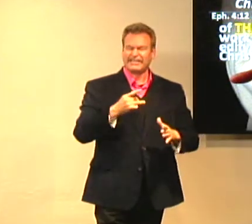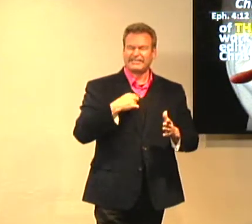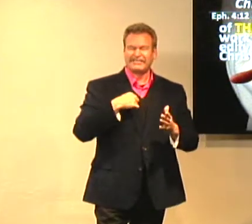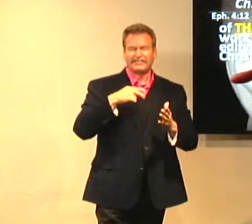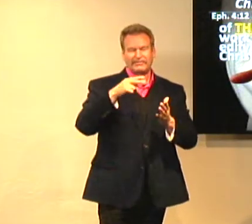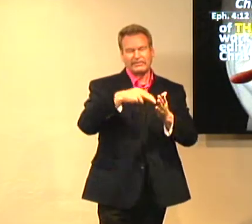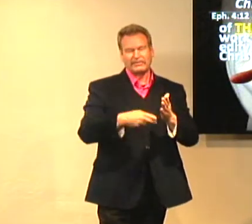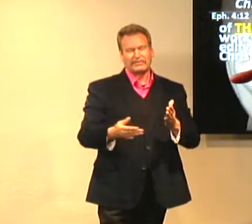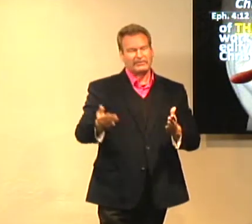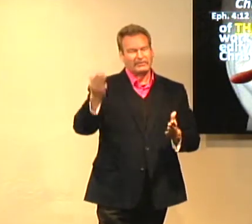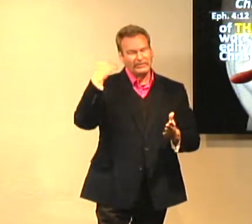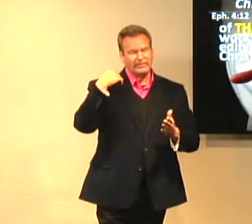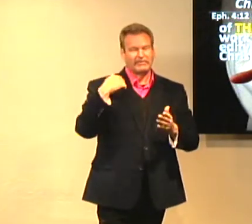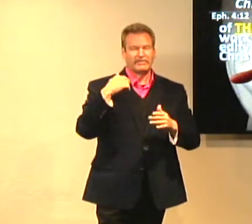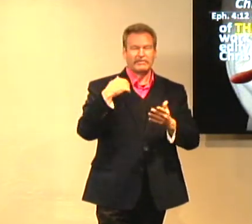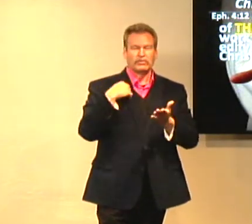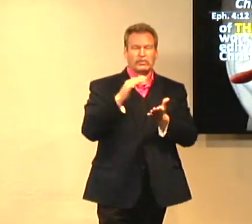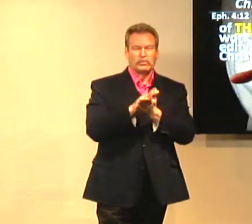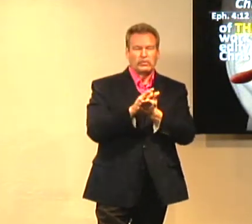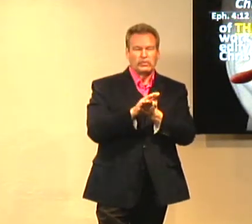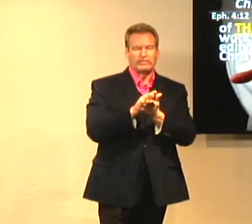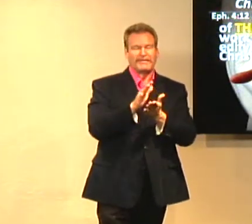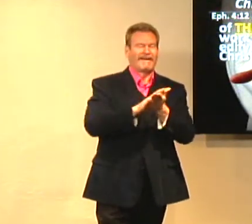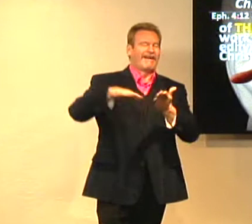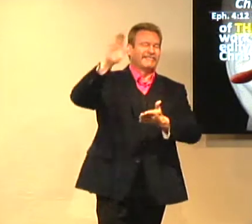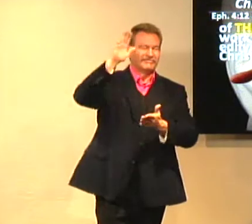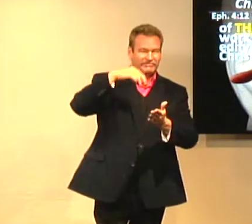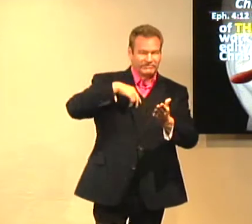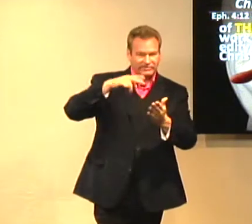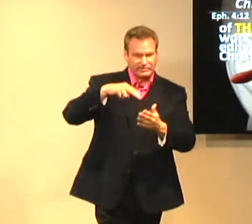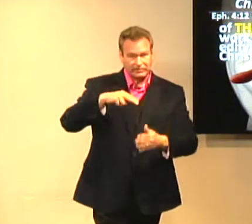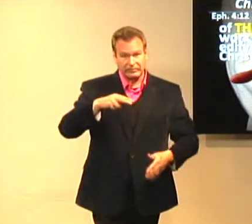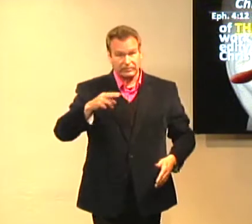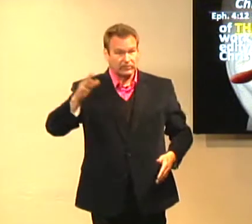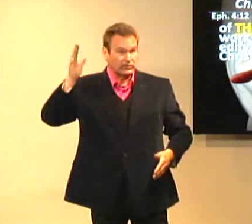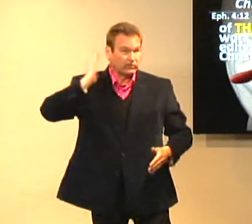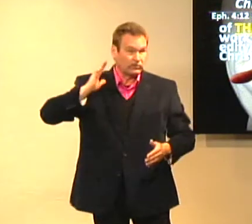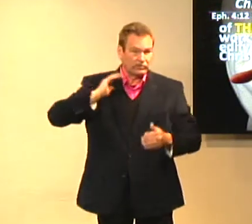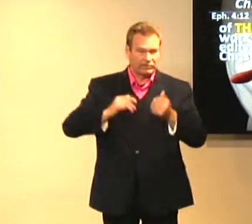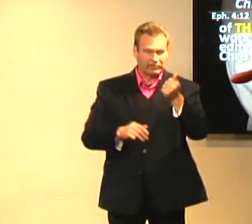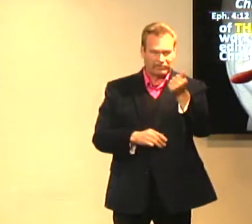what God's word has for us, what we've experienced through church.